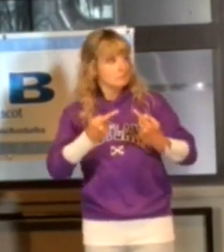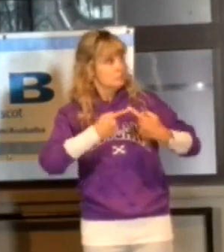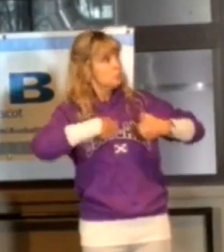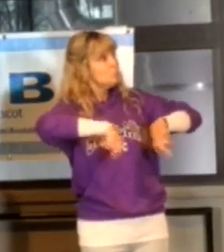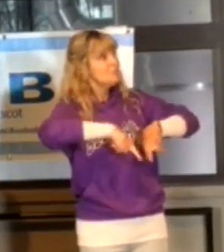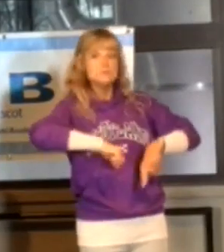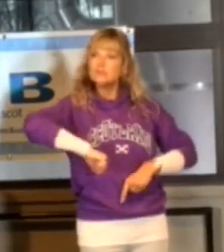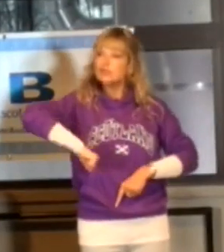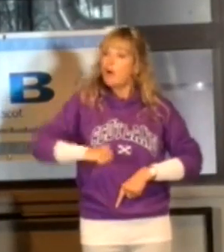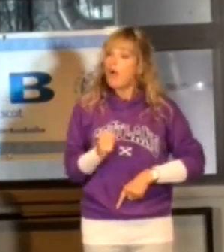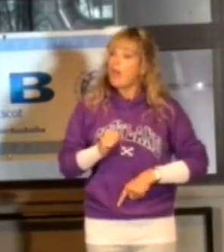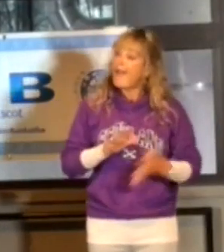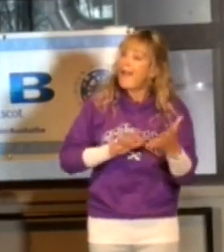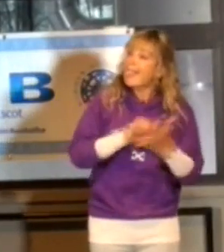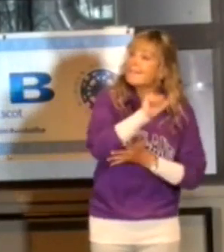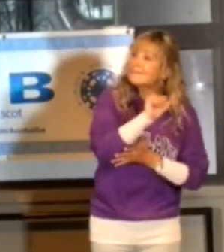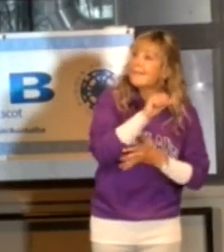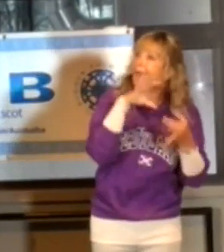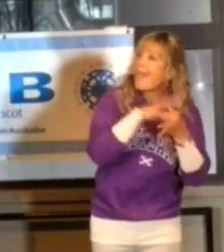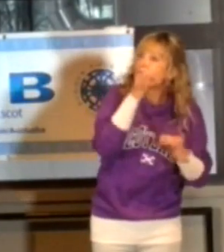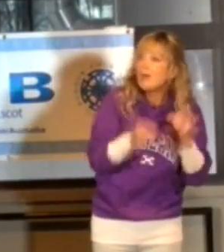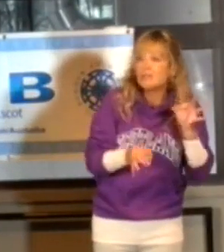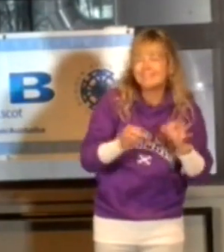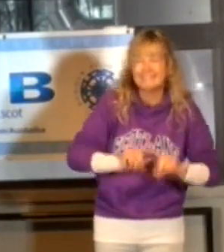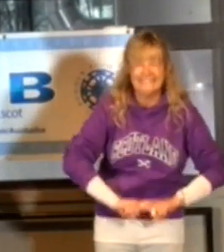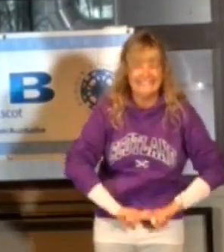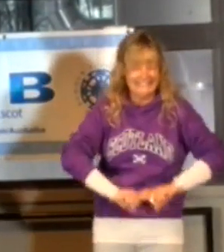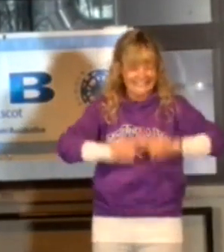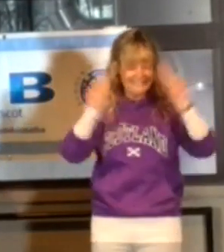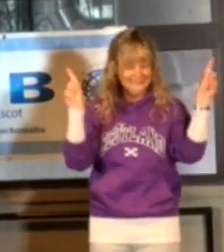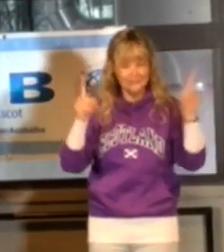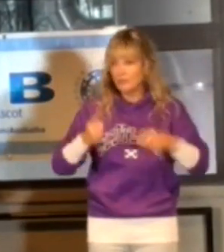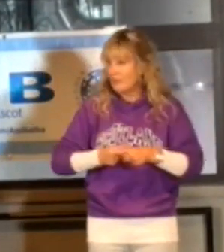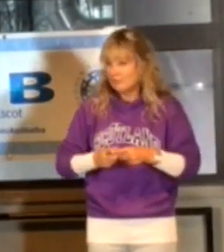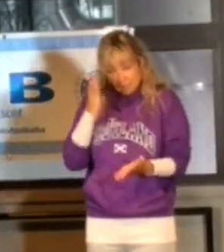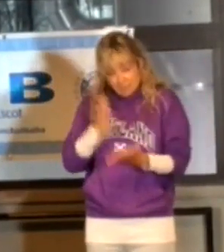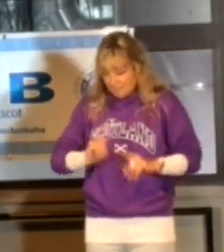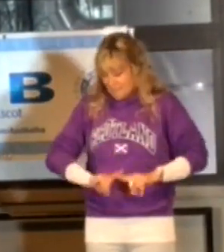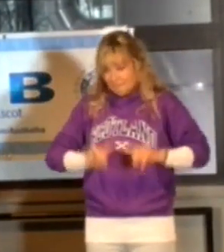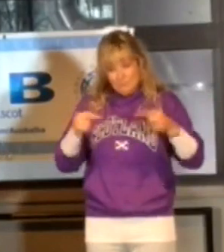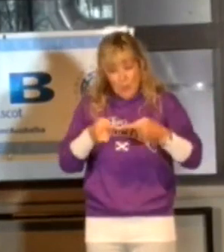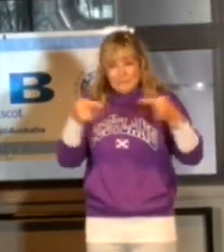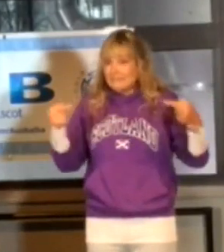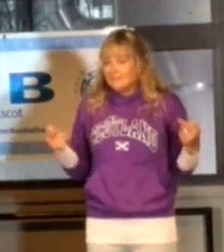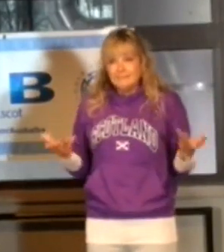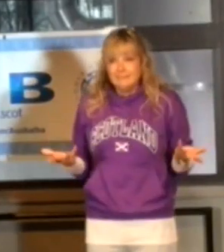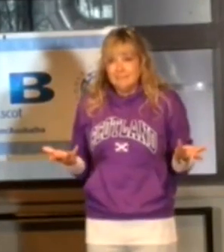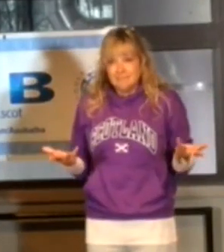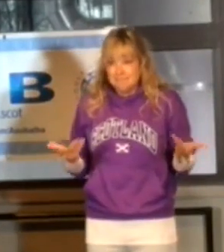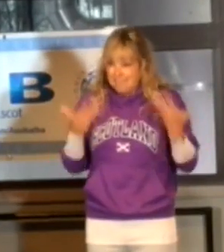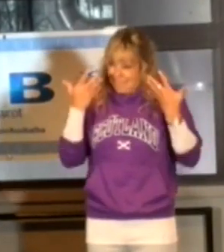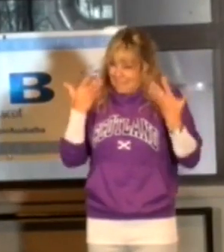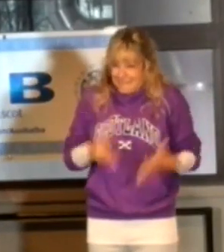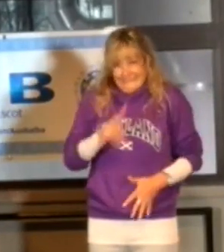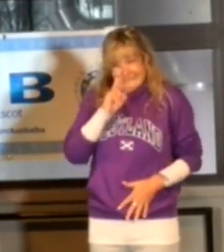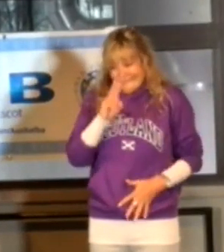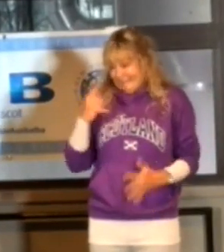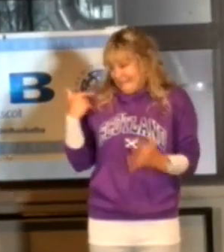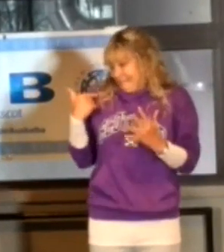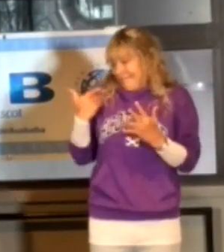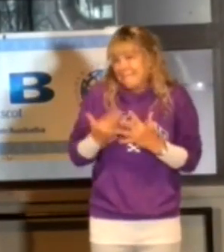different political culture to the culture that prevails in England. We have now seen a Tory